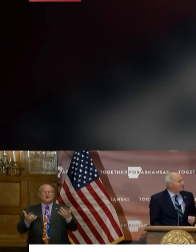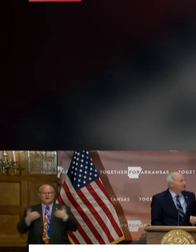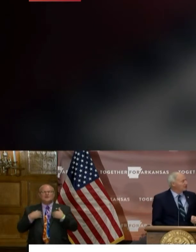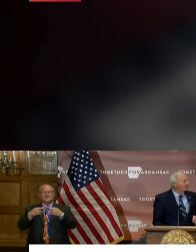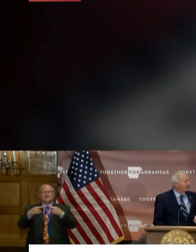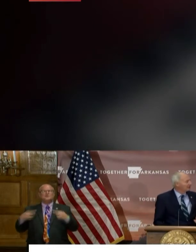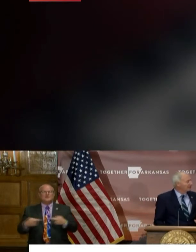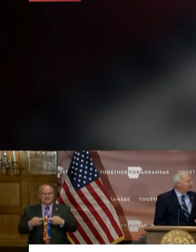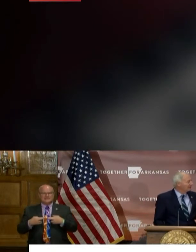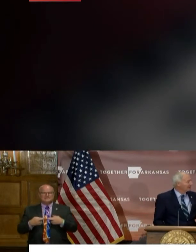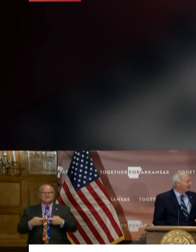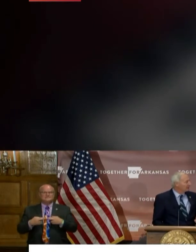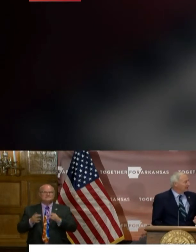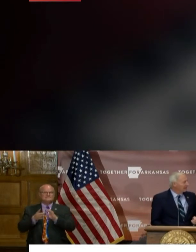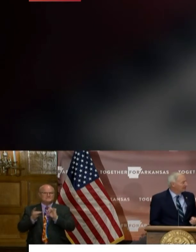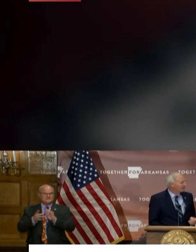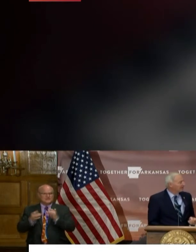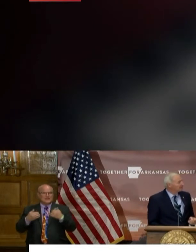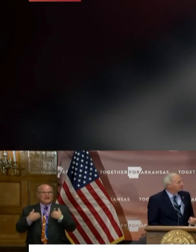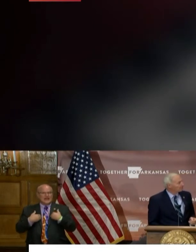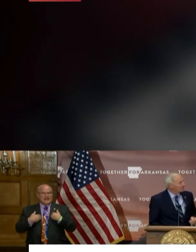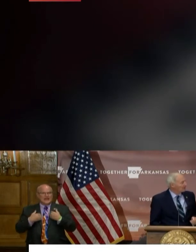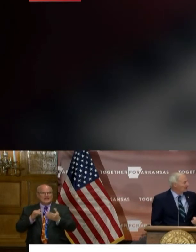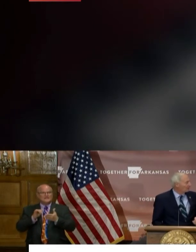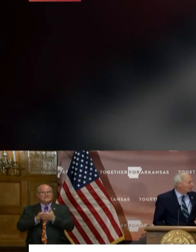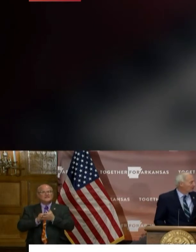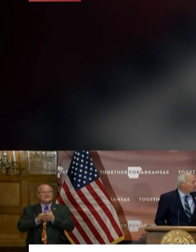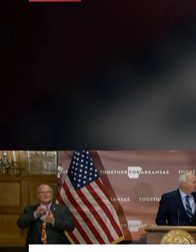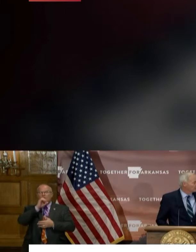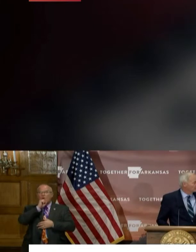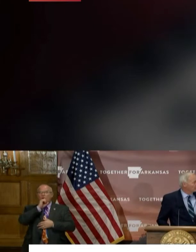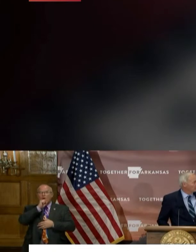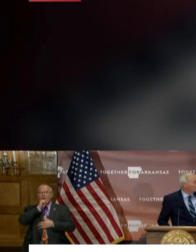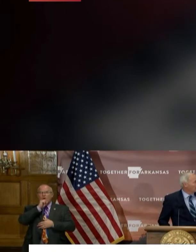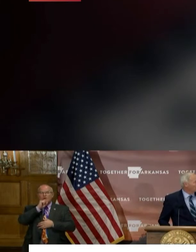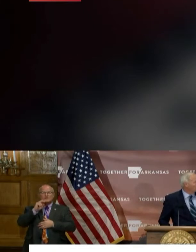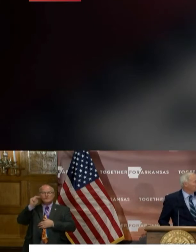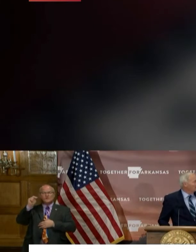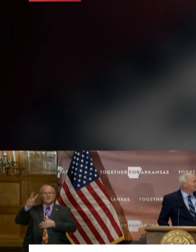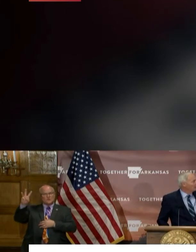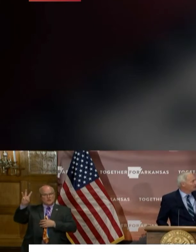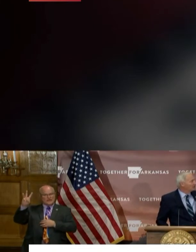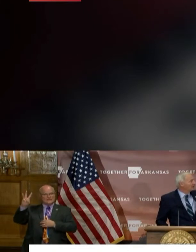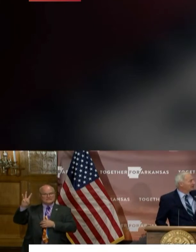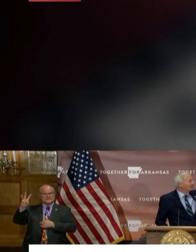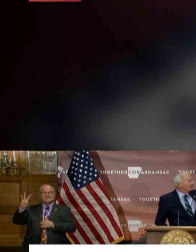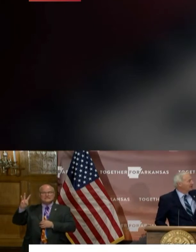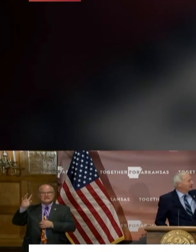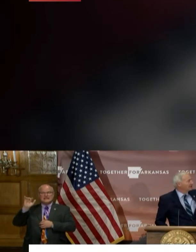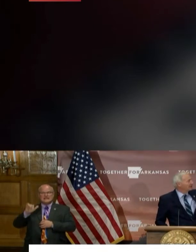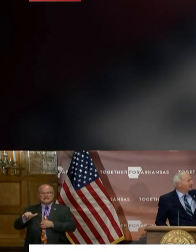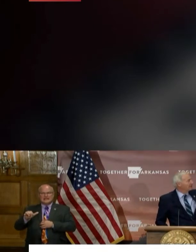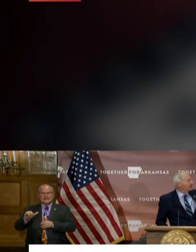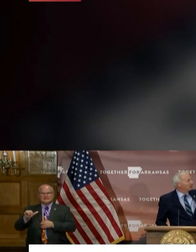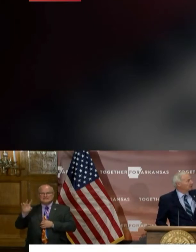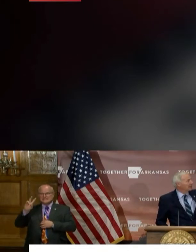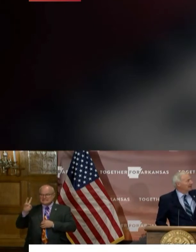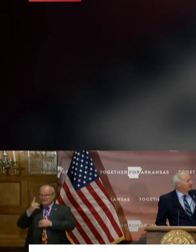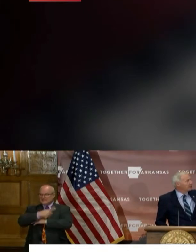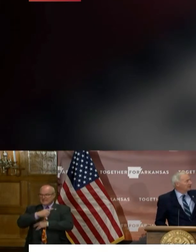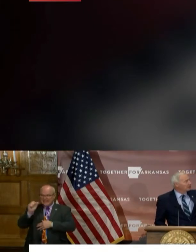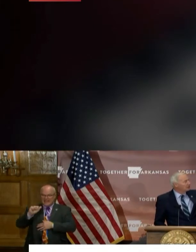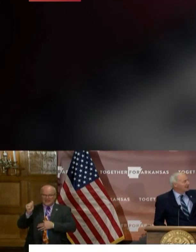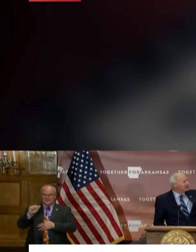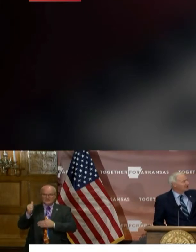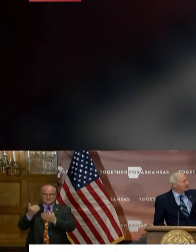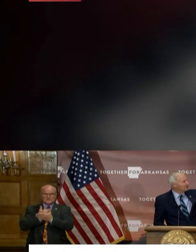the regions to cover. We have the orange, which is the Northwest, which is the 7-day rolling